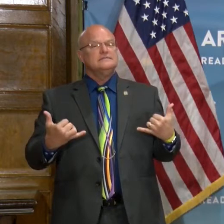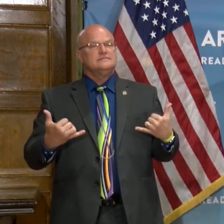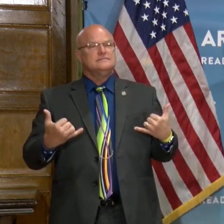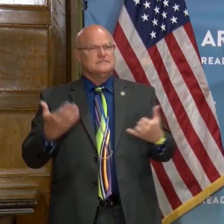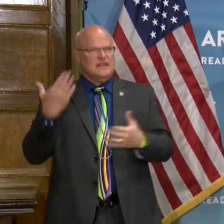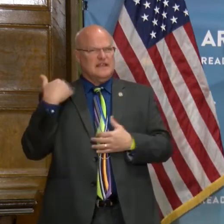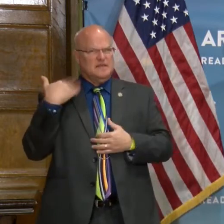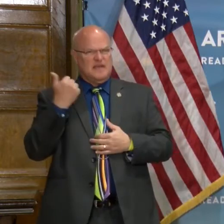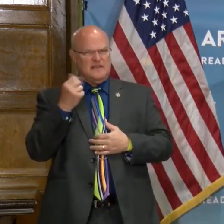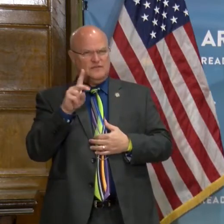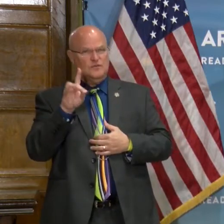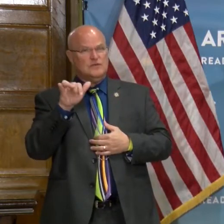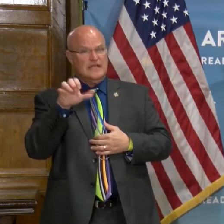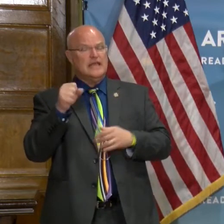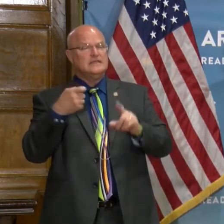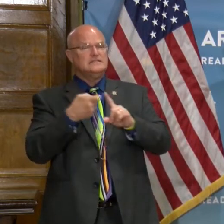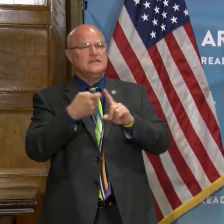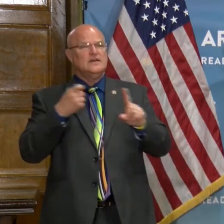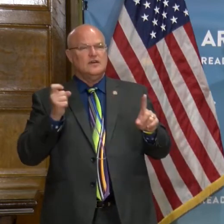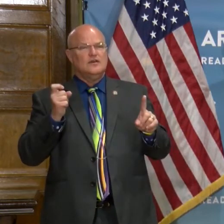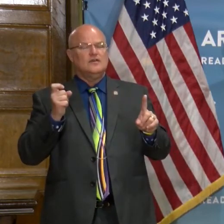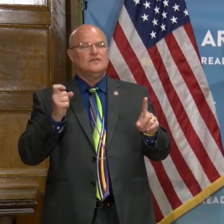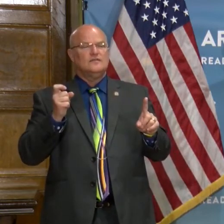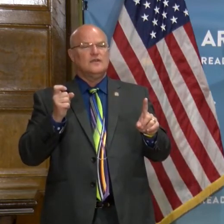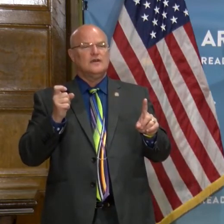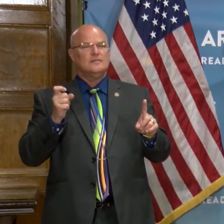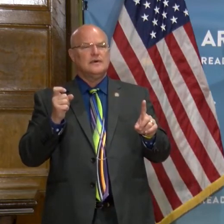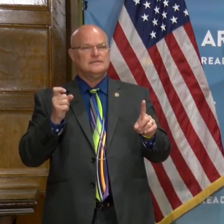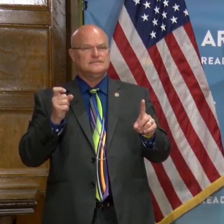in the last few days from